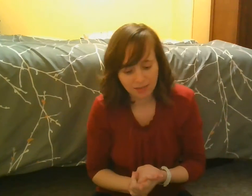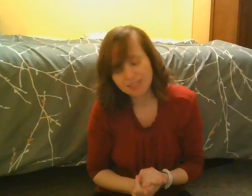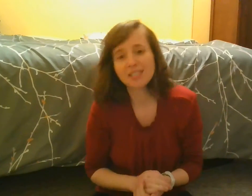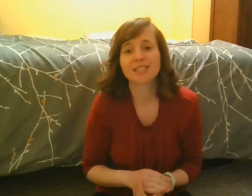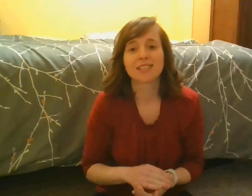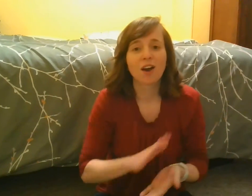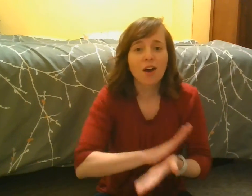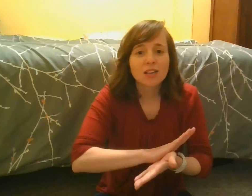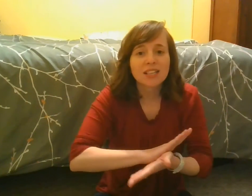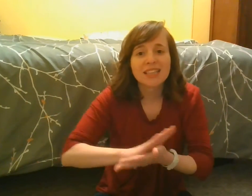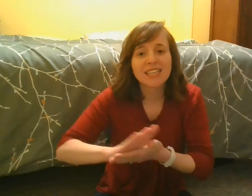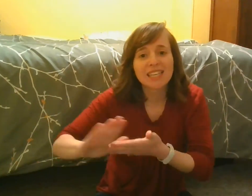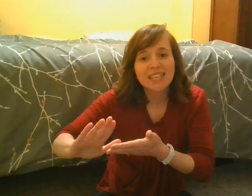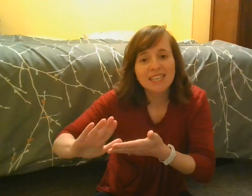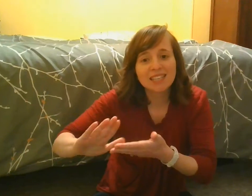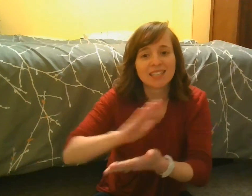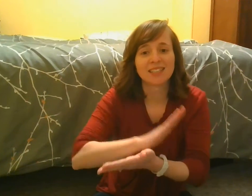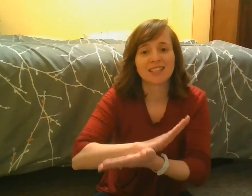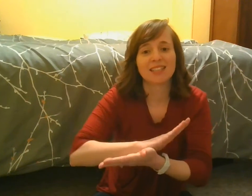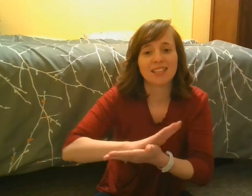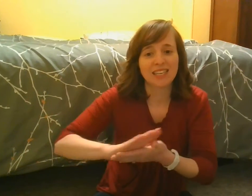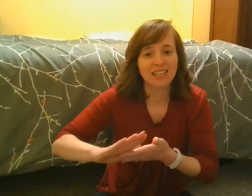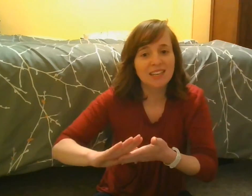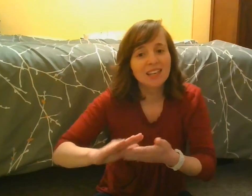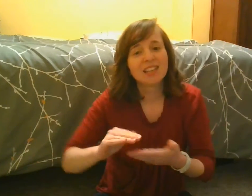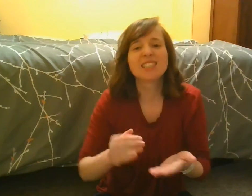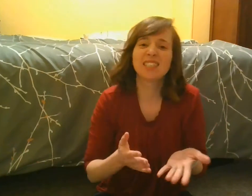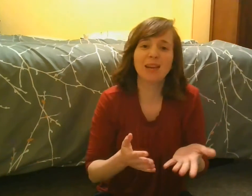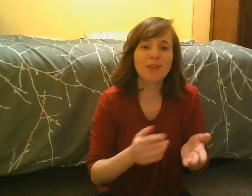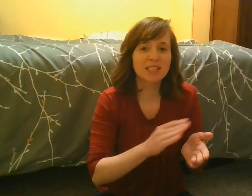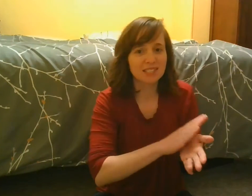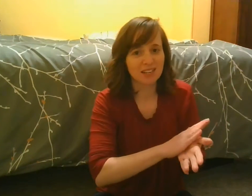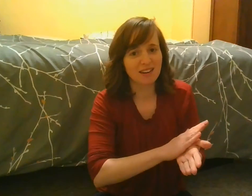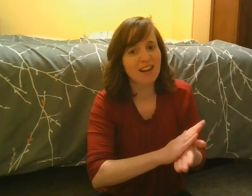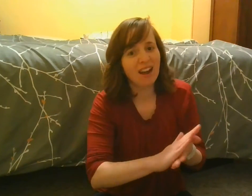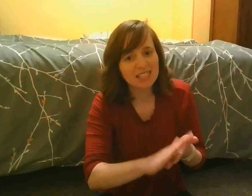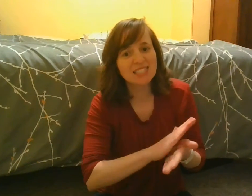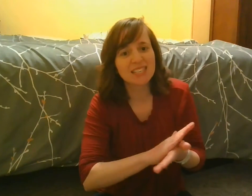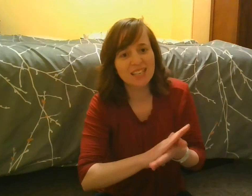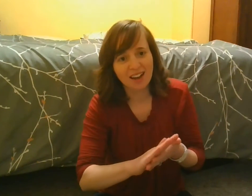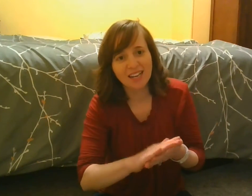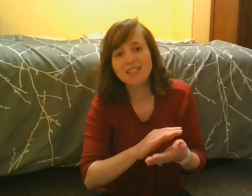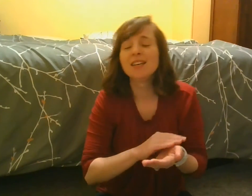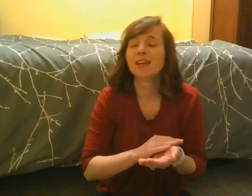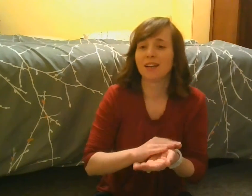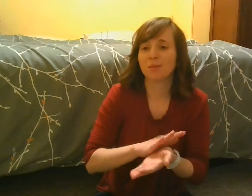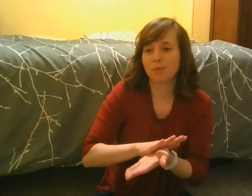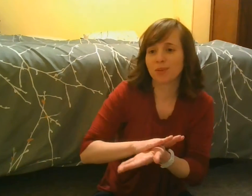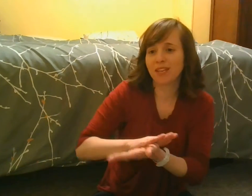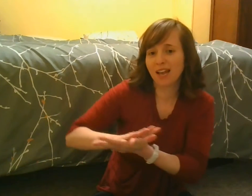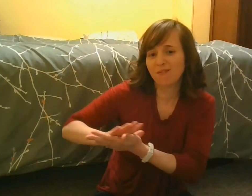Next is clean. It's the same as nice and kind, but really kind of